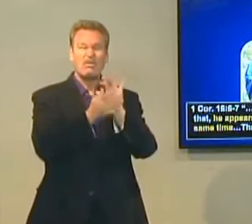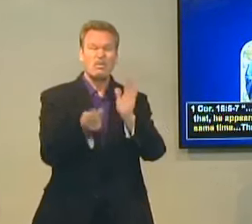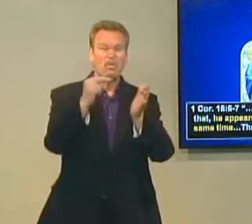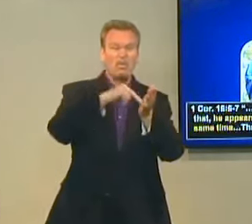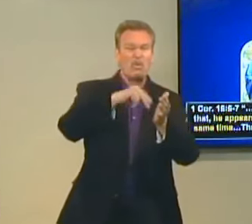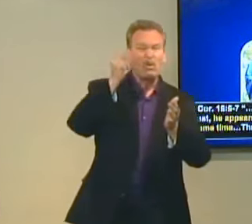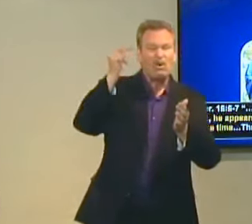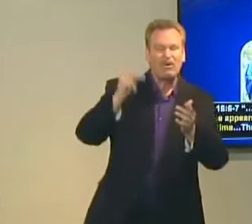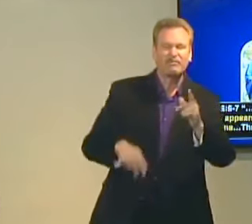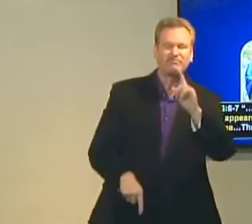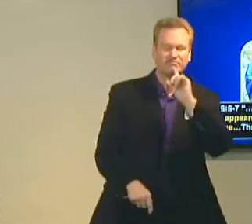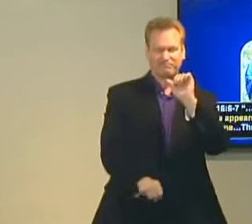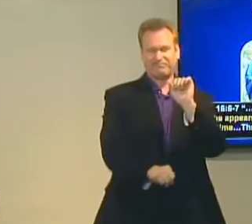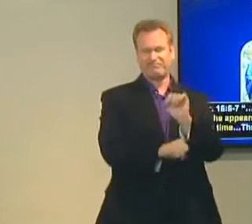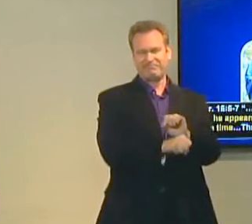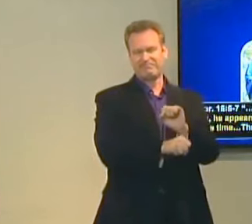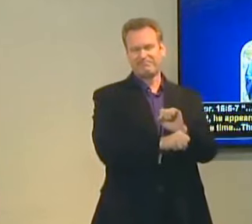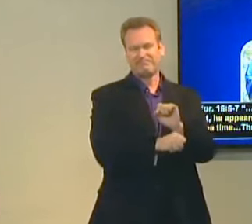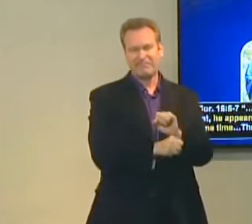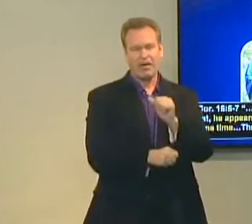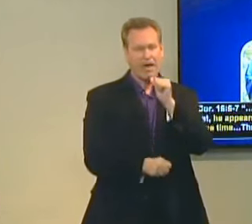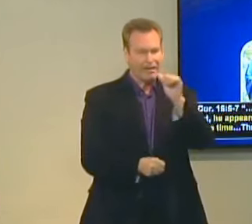Lines. lines. And people. Hordes of people. Had seen him.